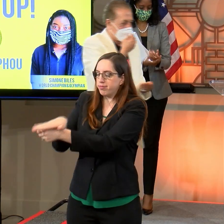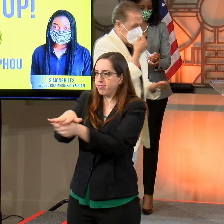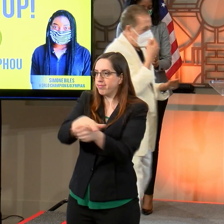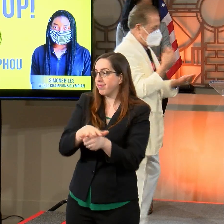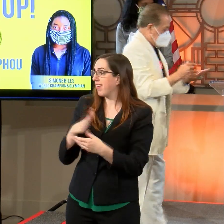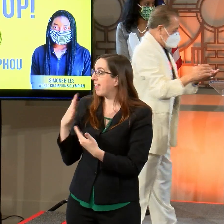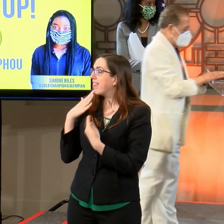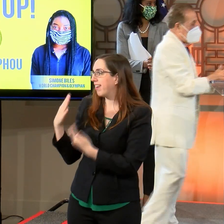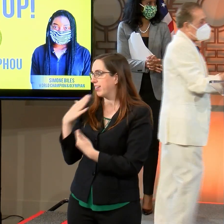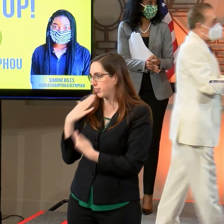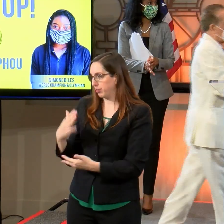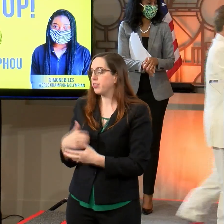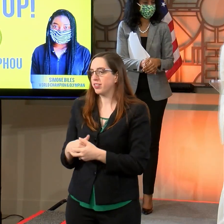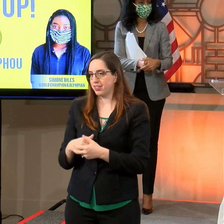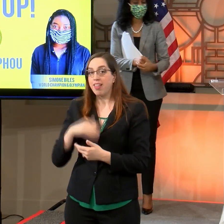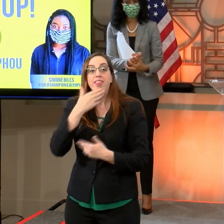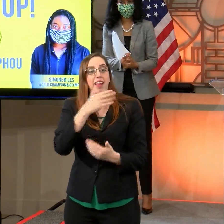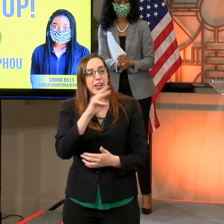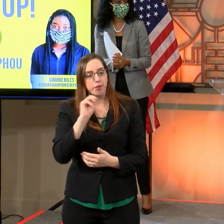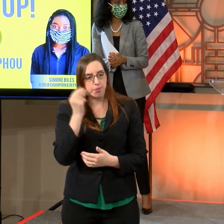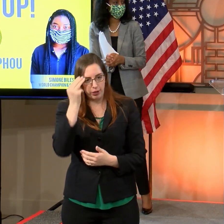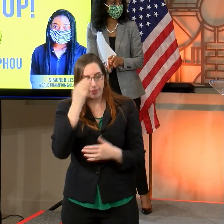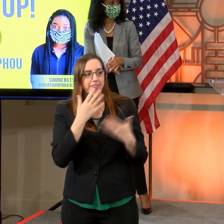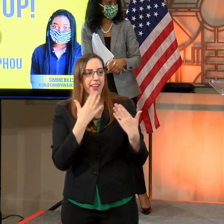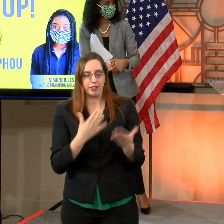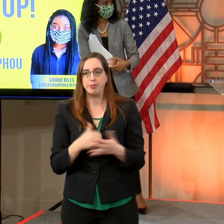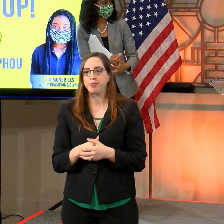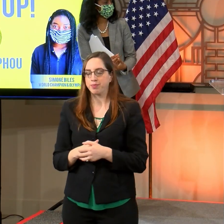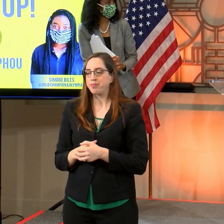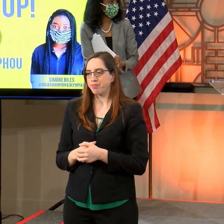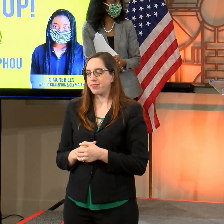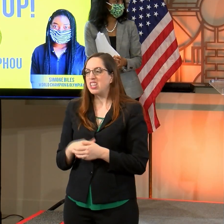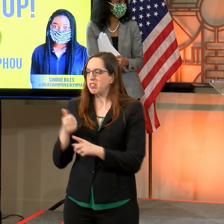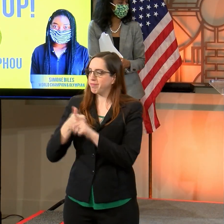Farouk, thank you, Farouk. Thank you. And